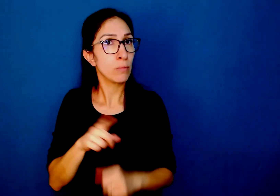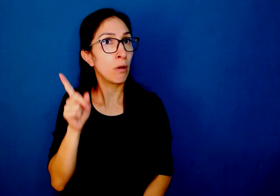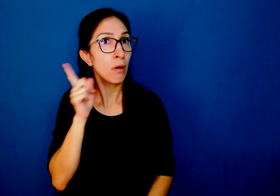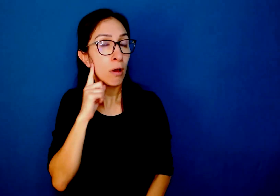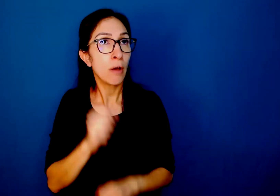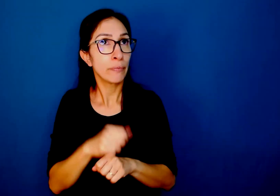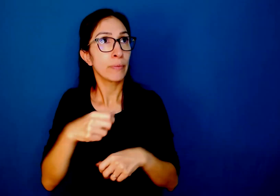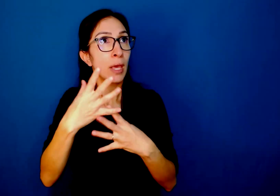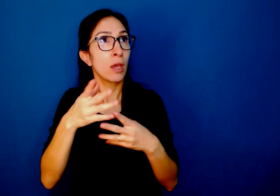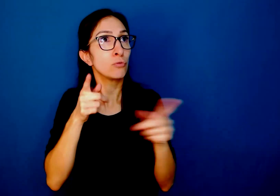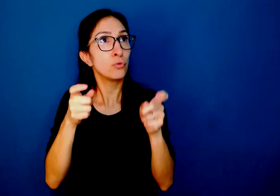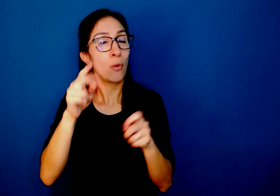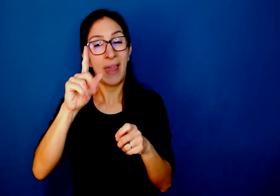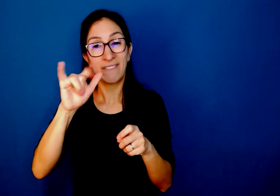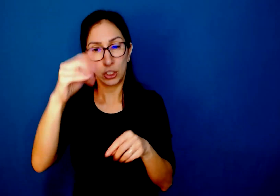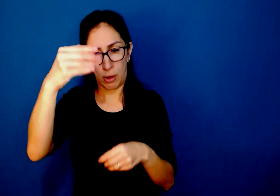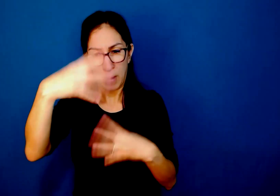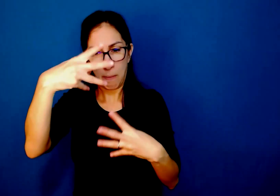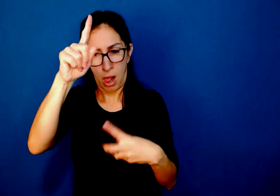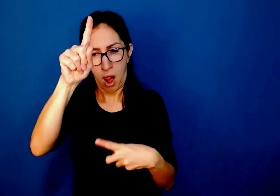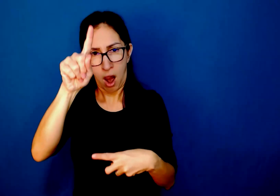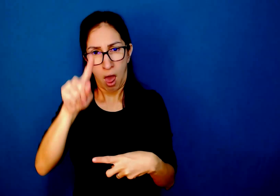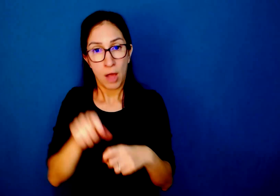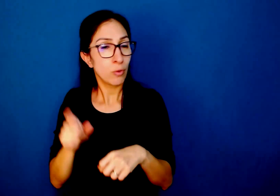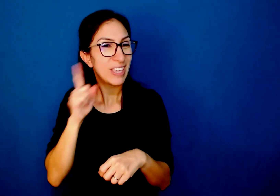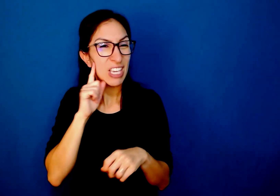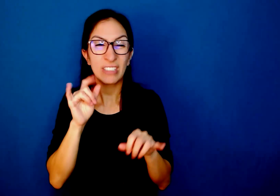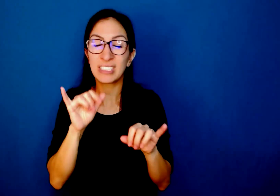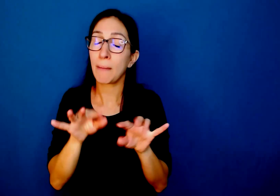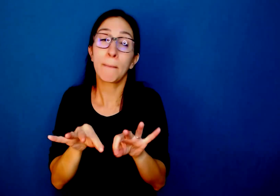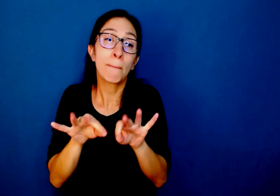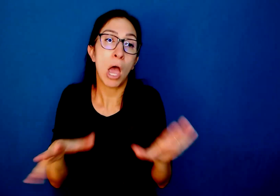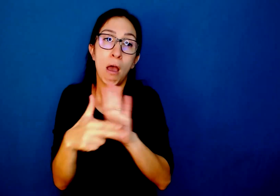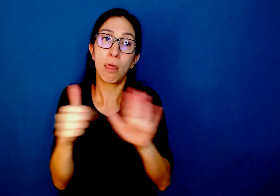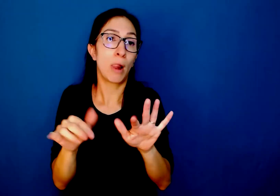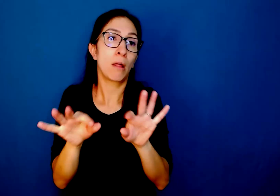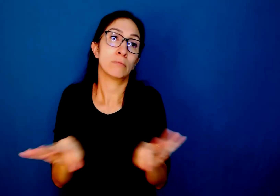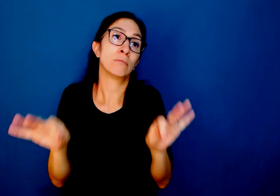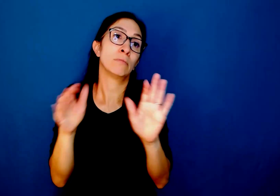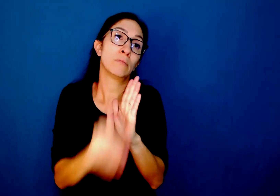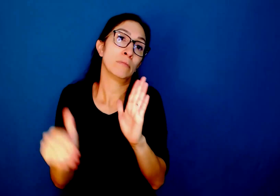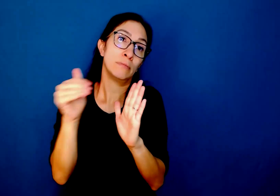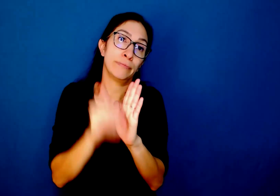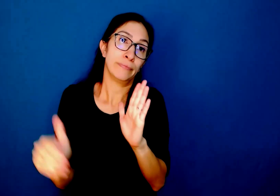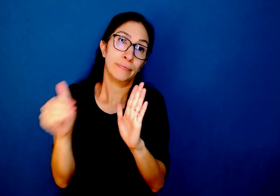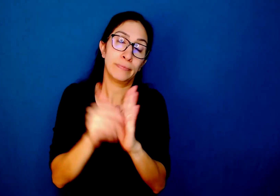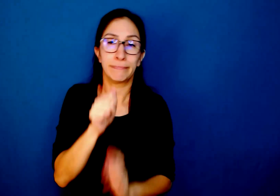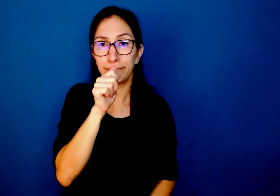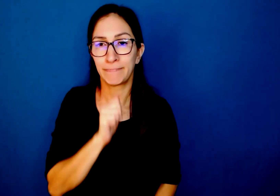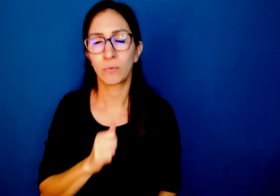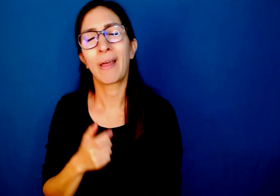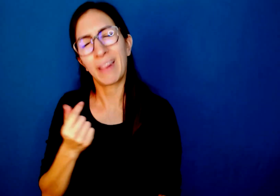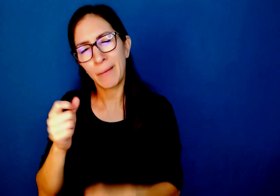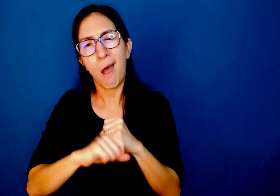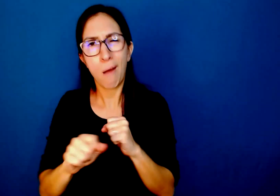down through landmarks, you'll hear the same meaningless label repeated endlessly. A little bit of an exaggeration, but you'll get the